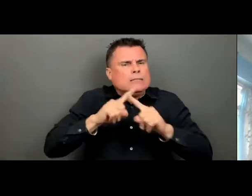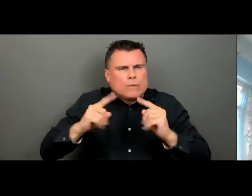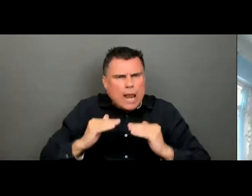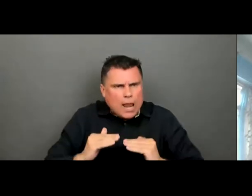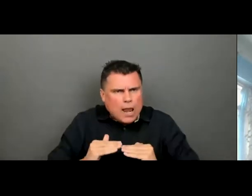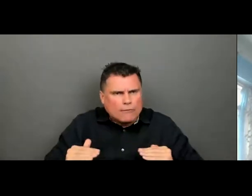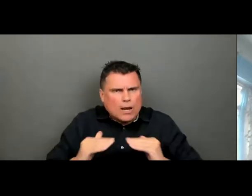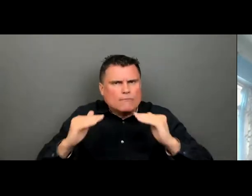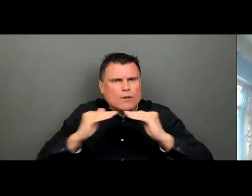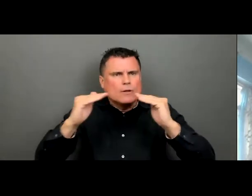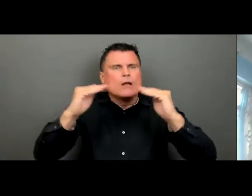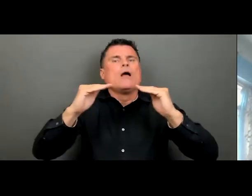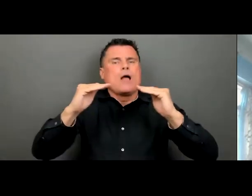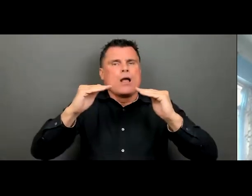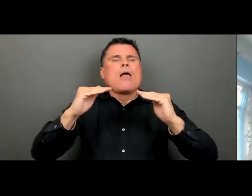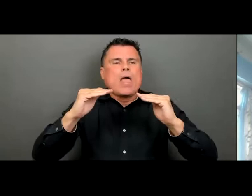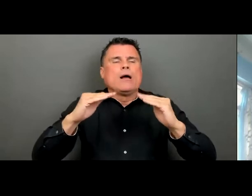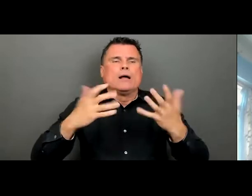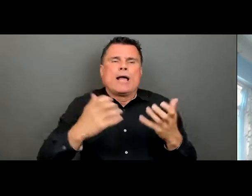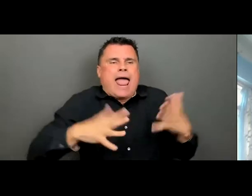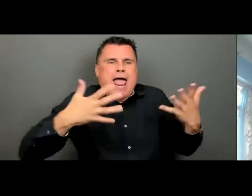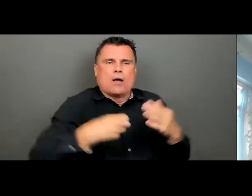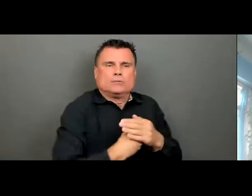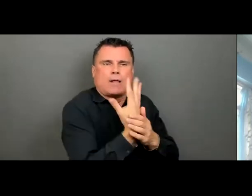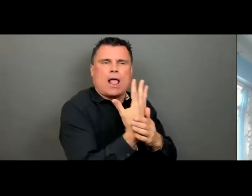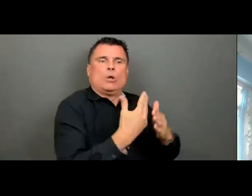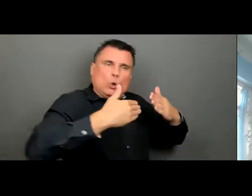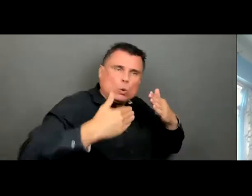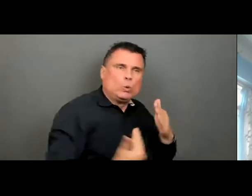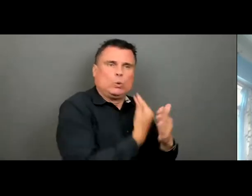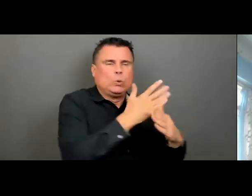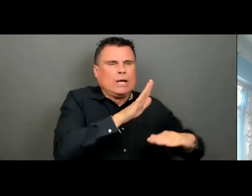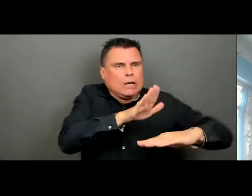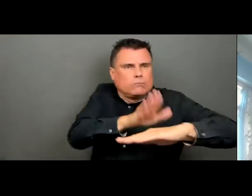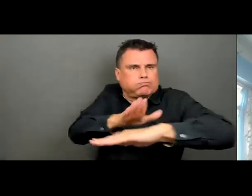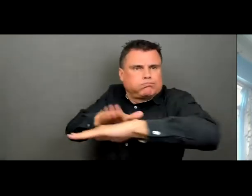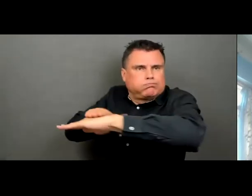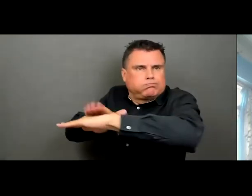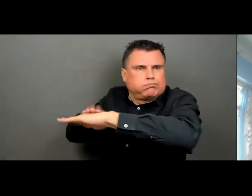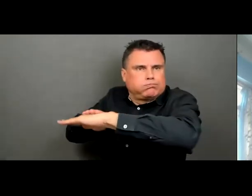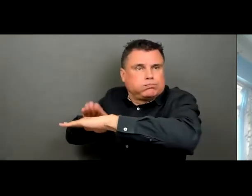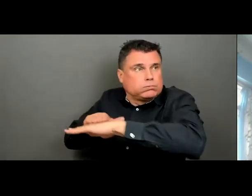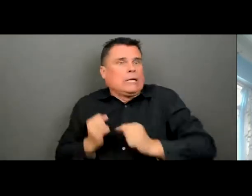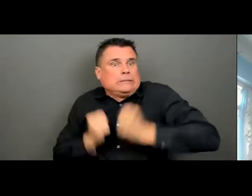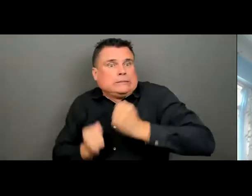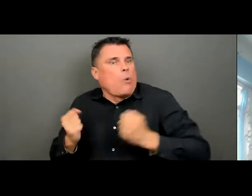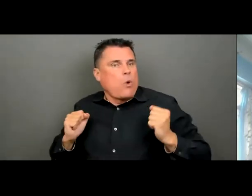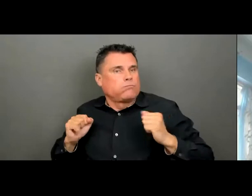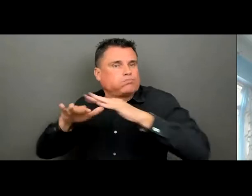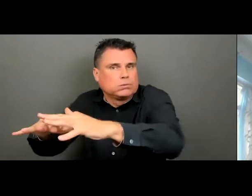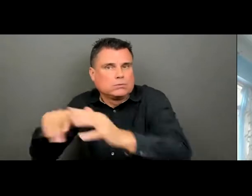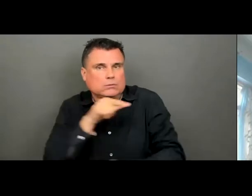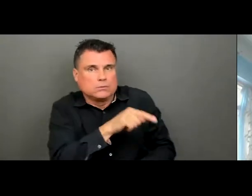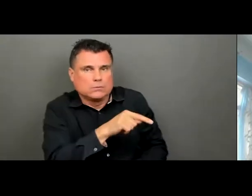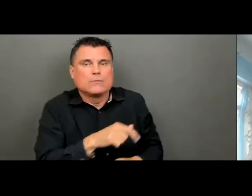system or disaster preparedness? Or are they really being trained or habituated